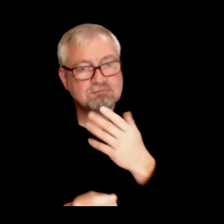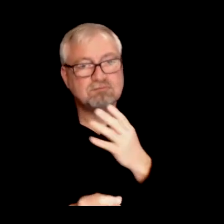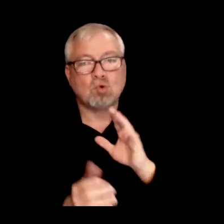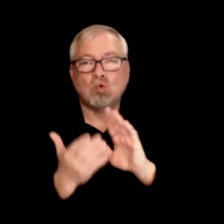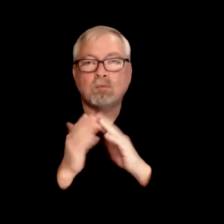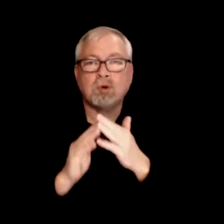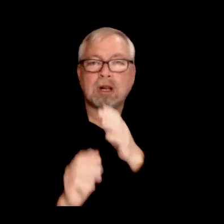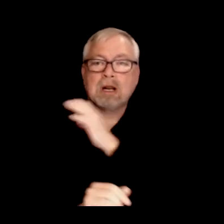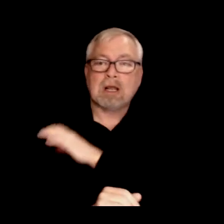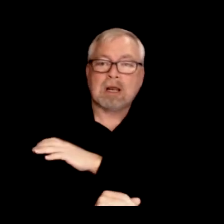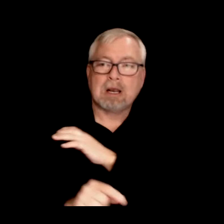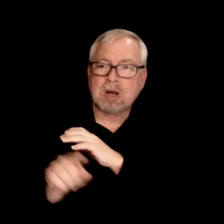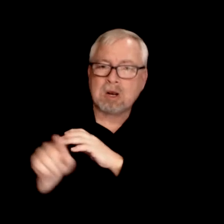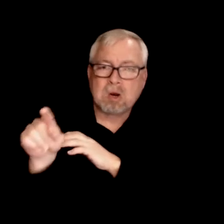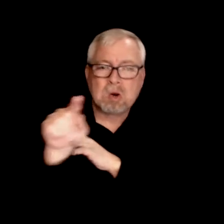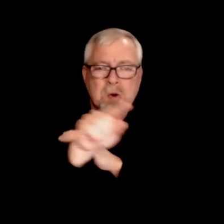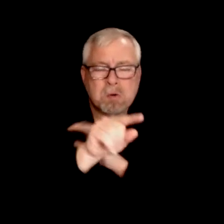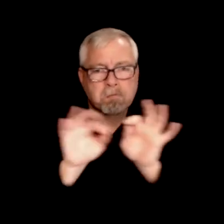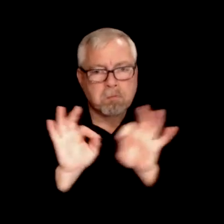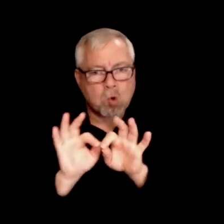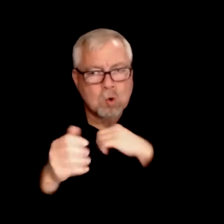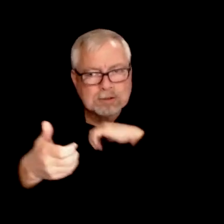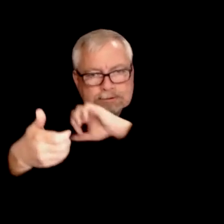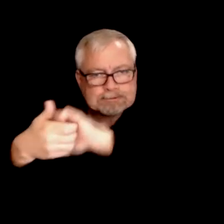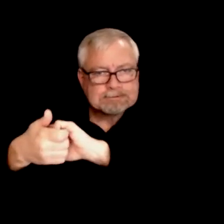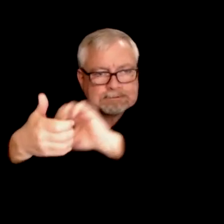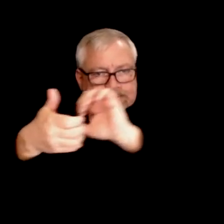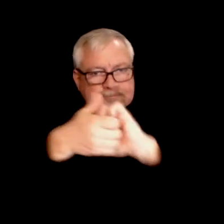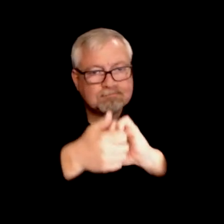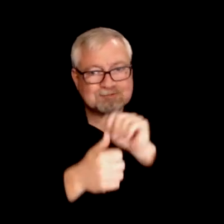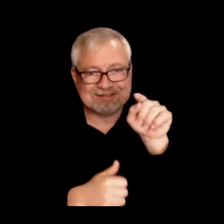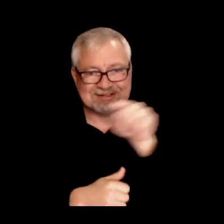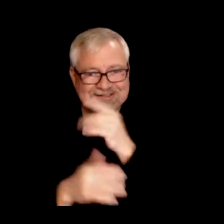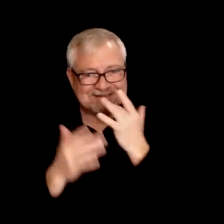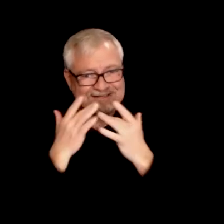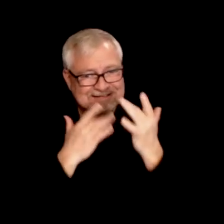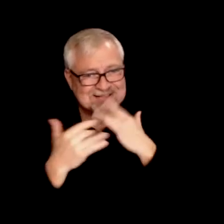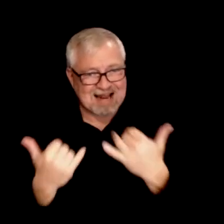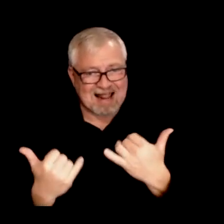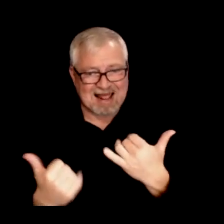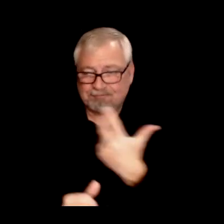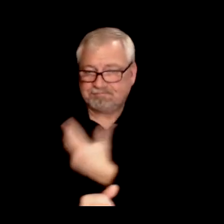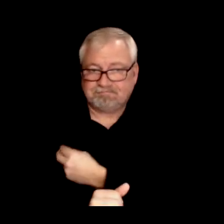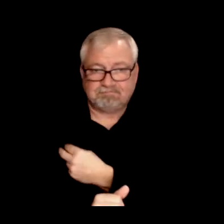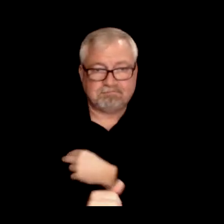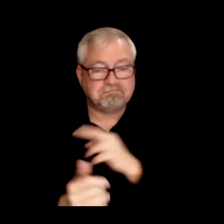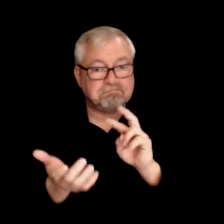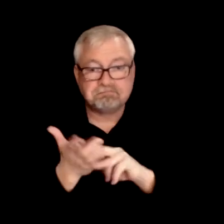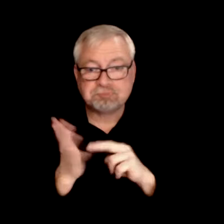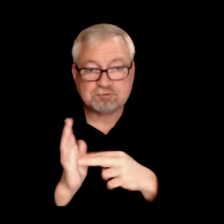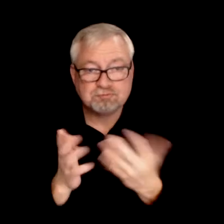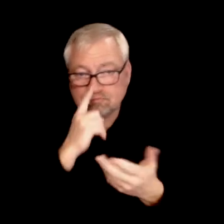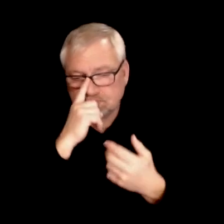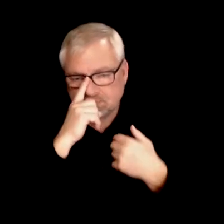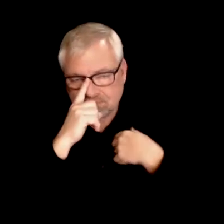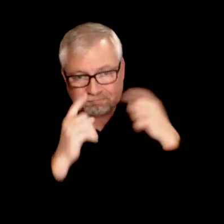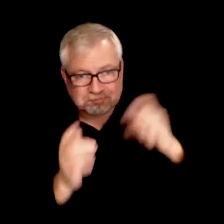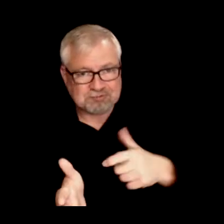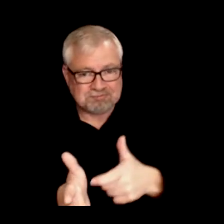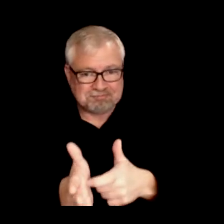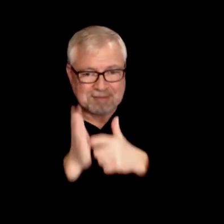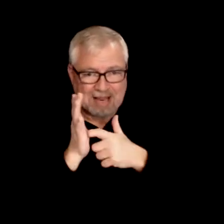partners. The scarcity of vaccine at this earliest stage means the demand far exceeds the